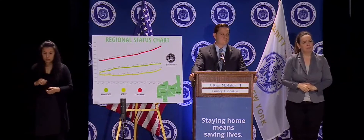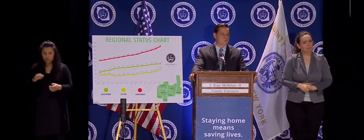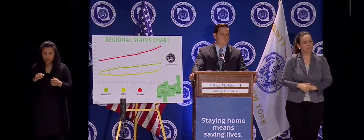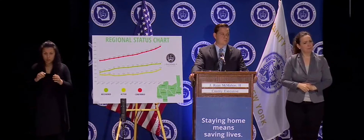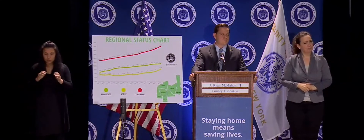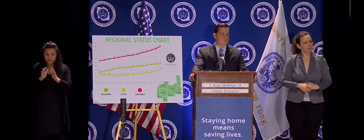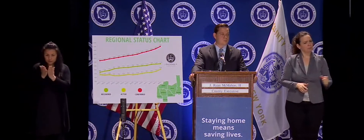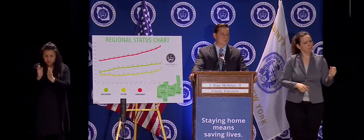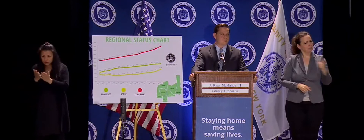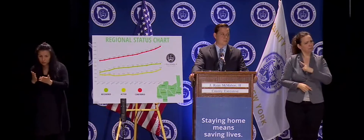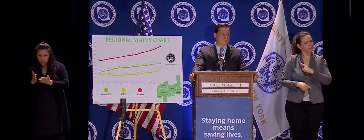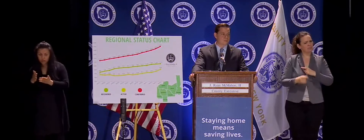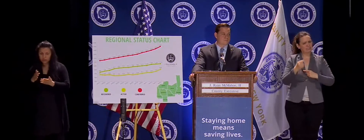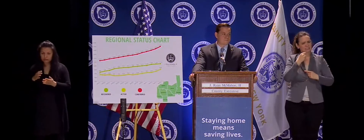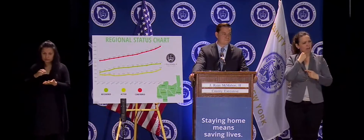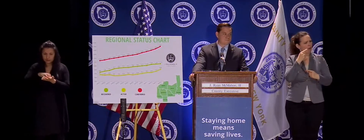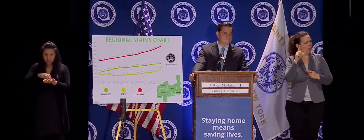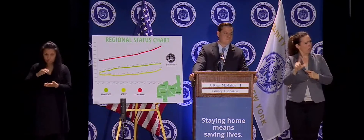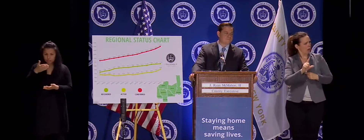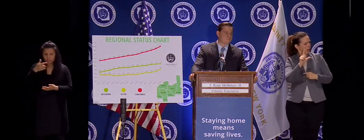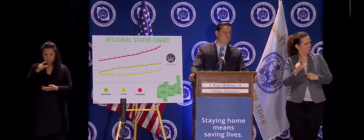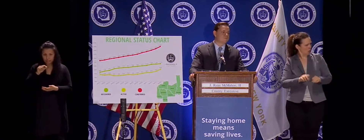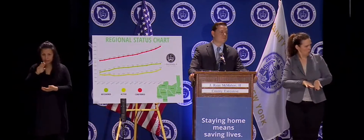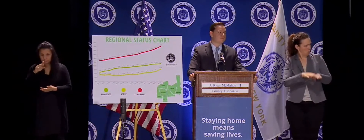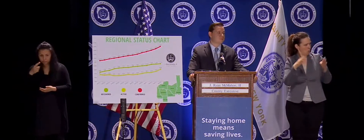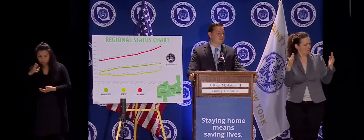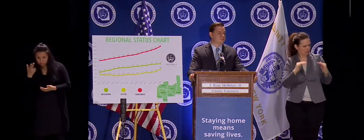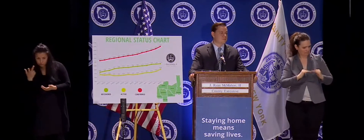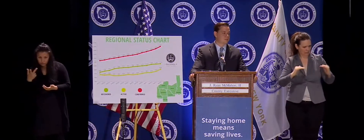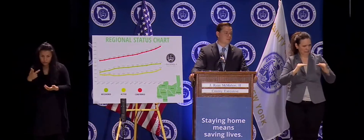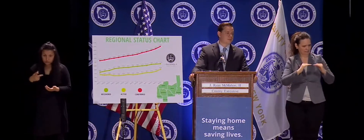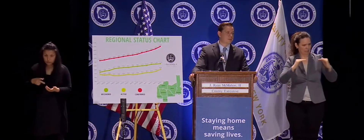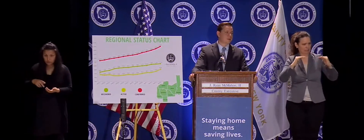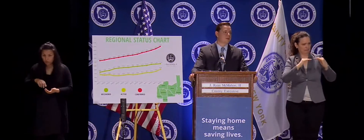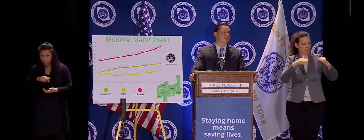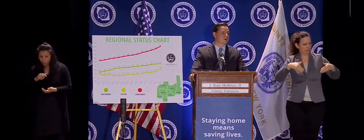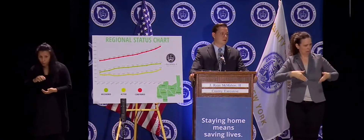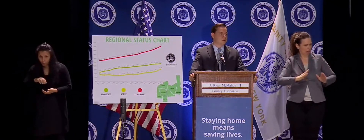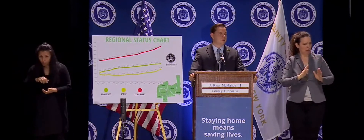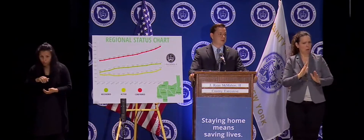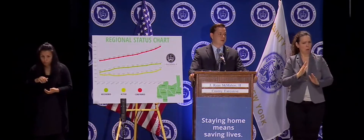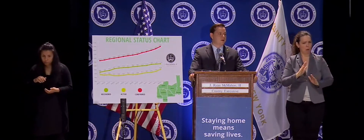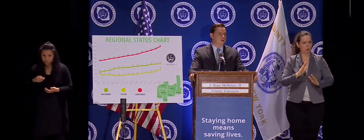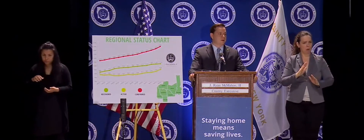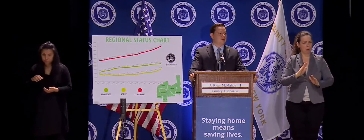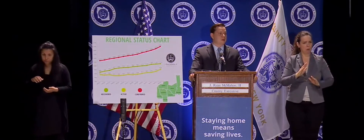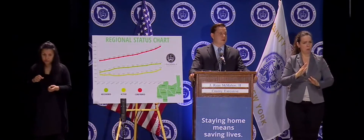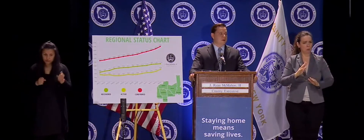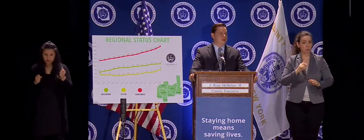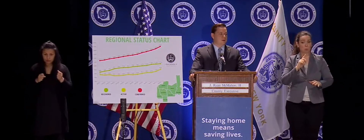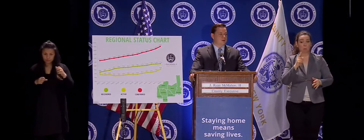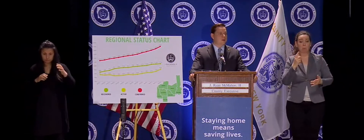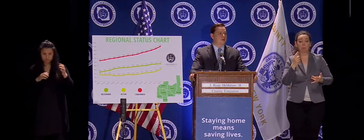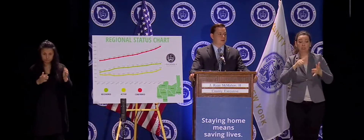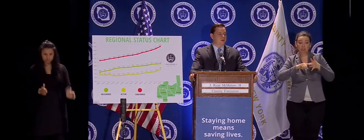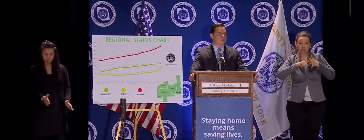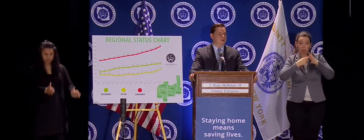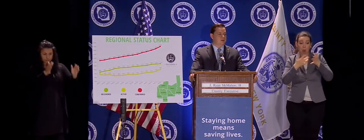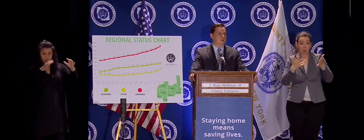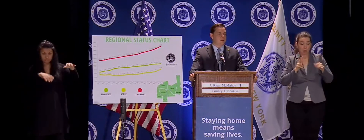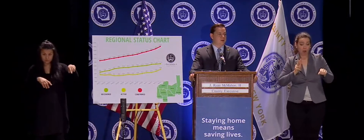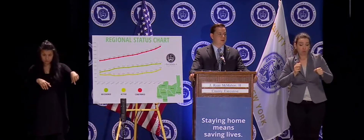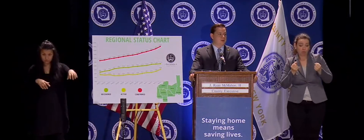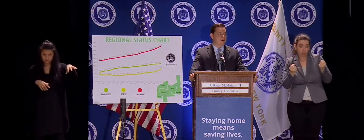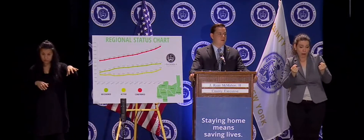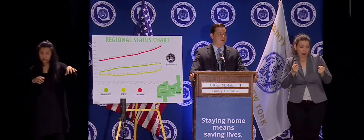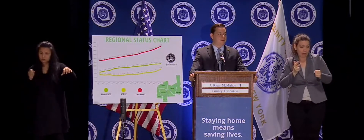envision phase 1. So curbside pickup at libraries could be part of phase 1 potentially, and